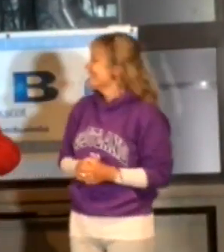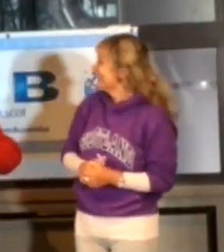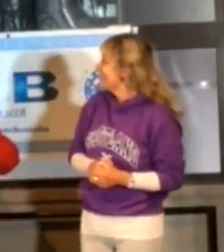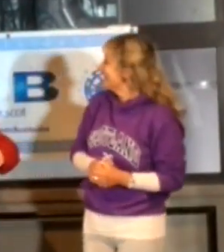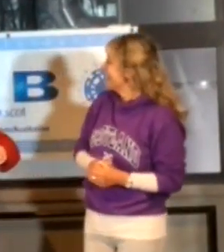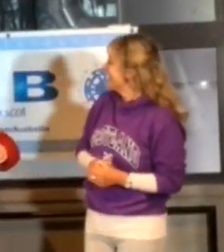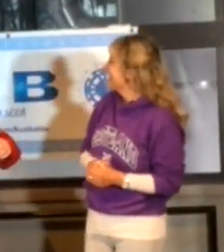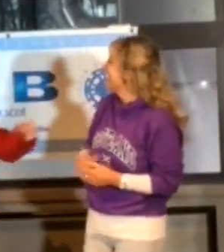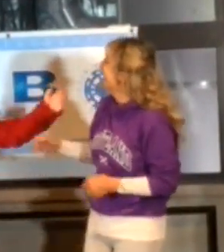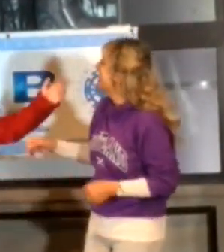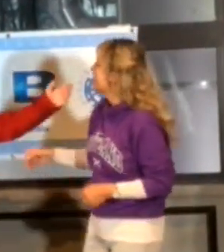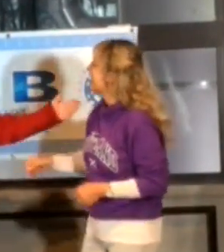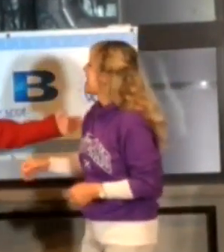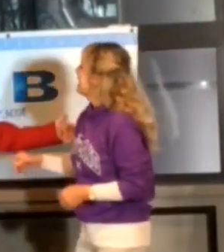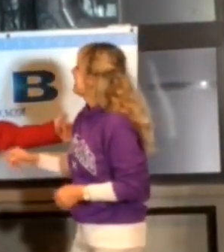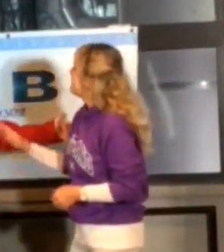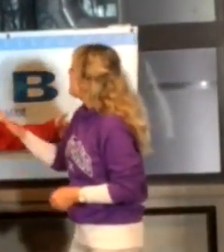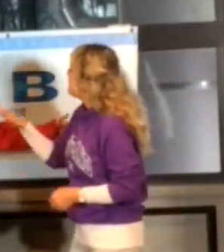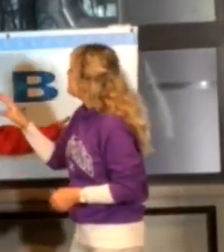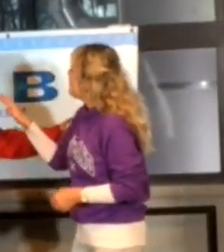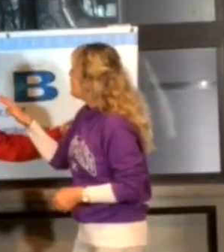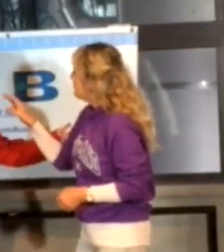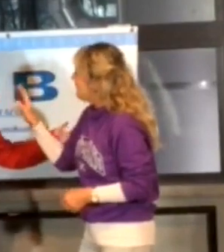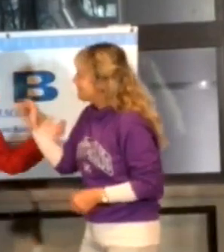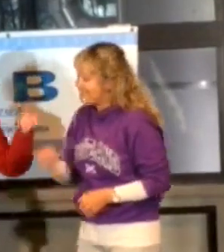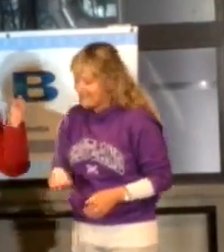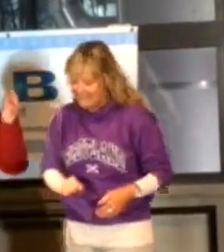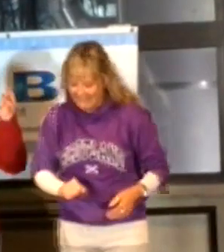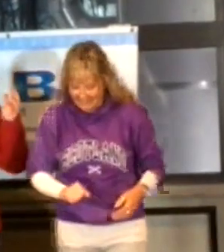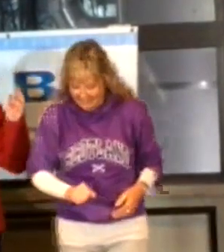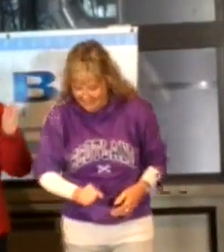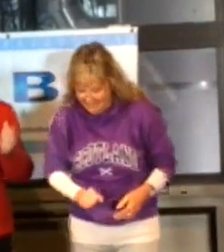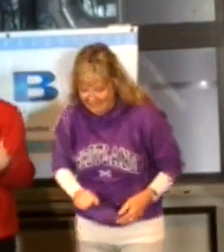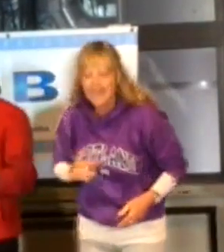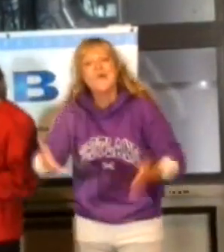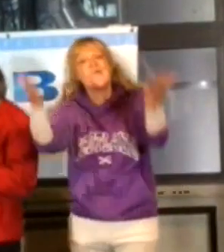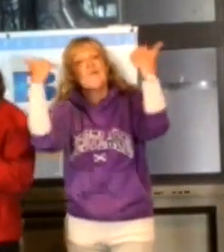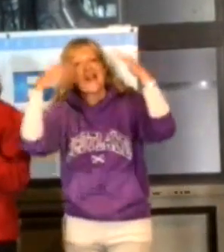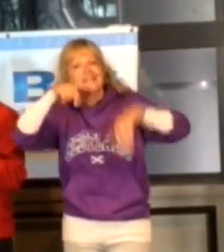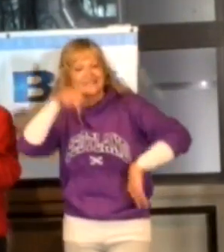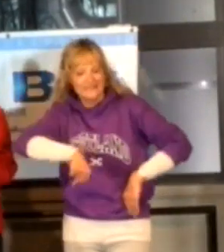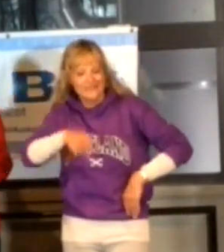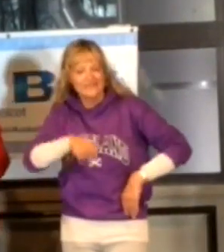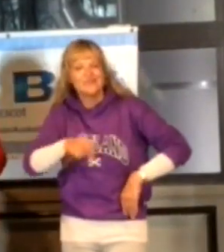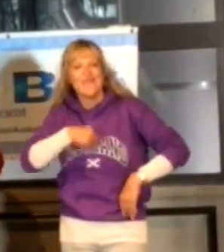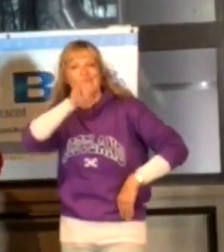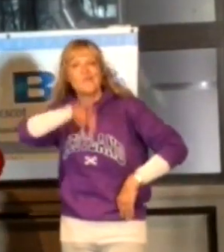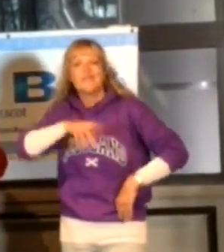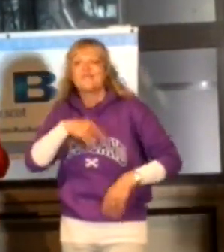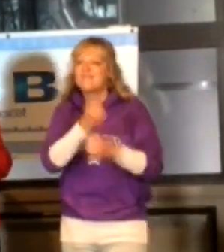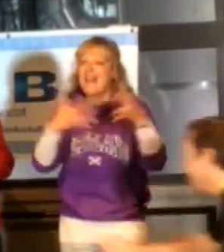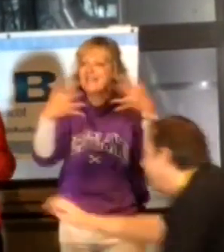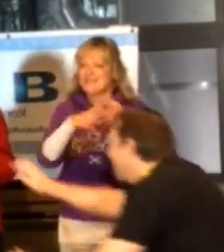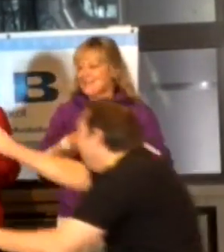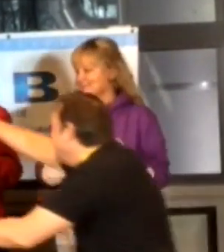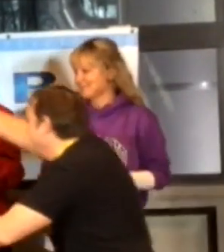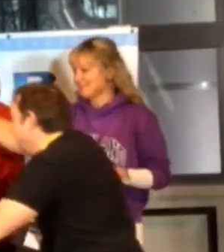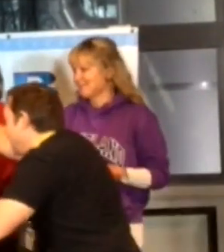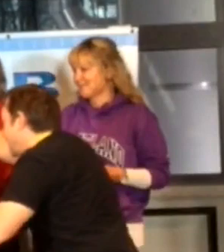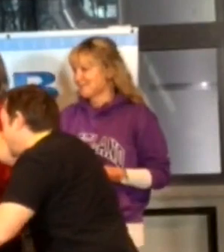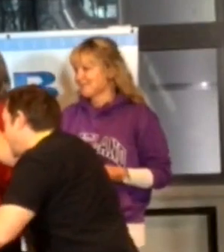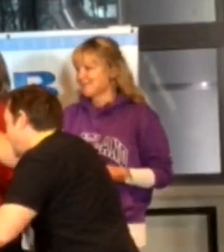And we're going to start in Welsh. I don't know how this is possibly going to end. Diolch yn fawr iawn. Diolch yn fawr iawn. Glasgow, All Under